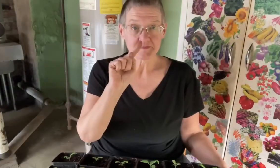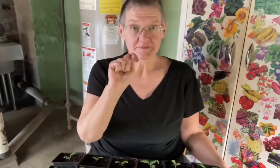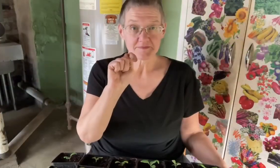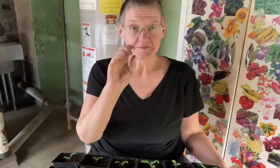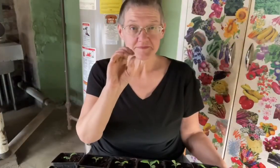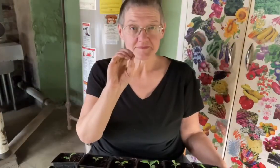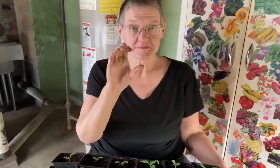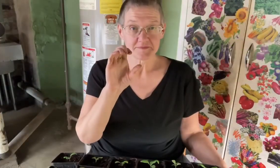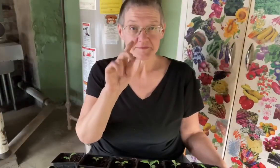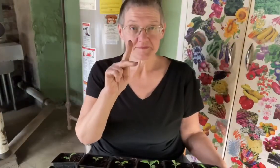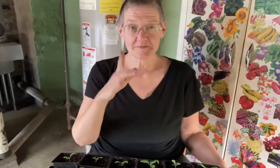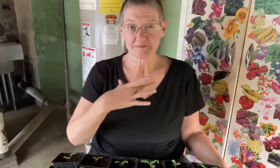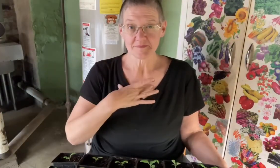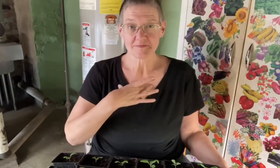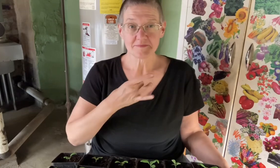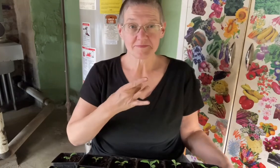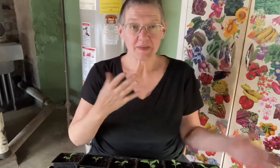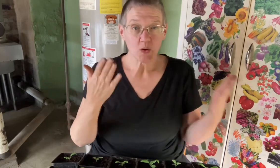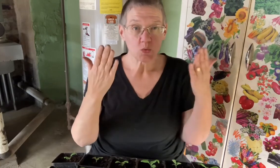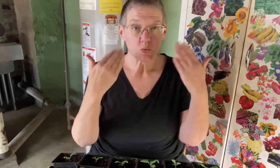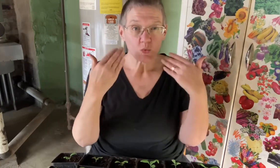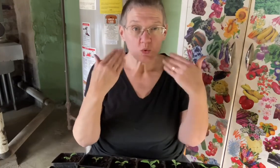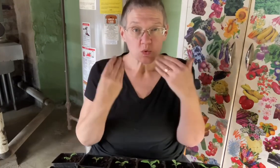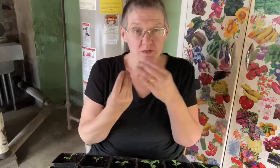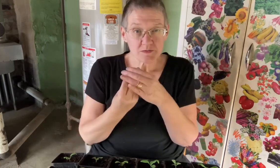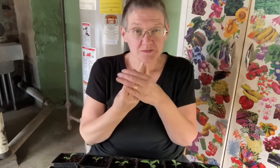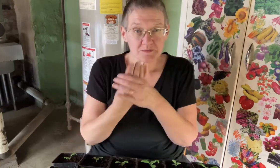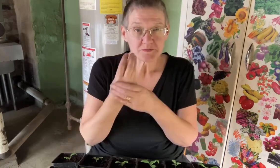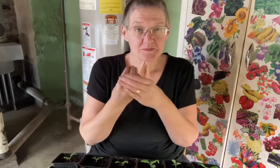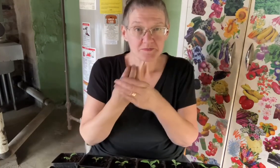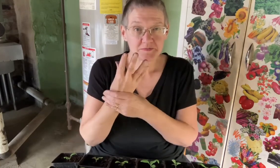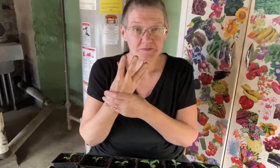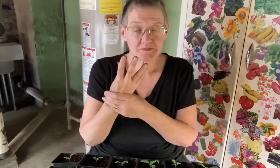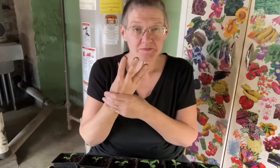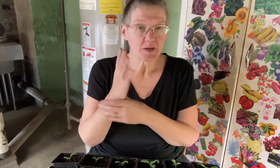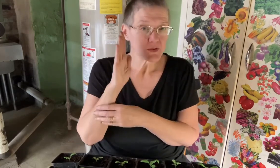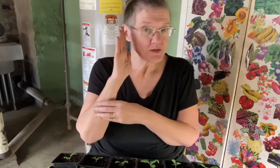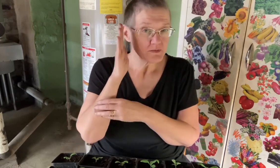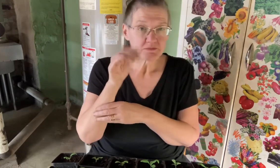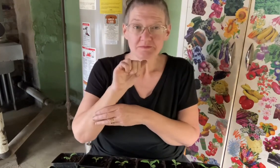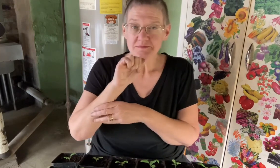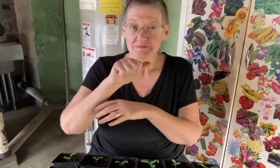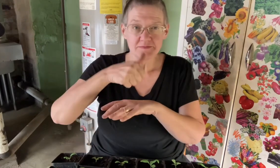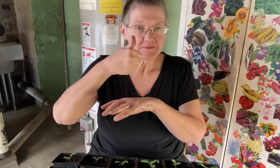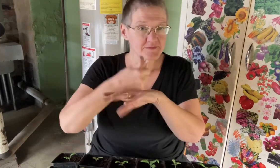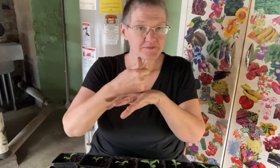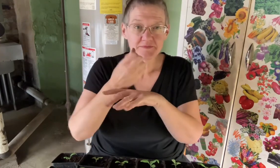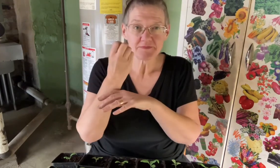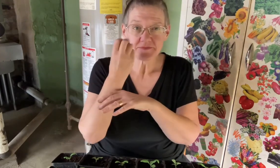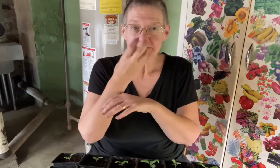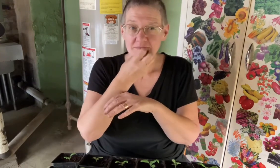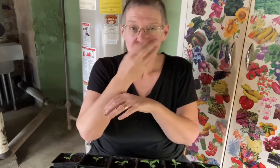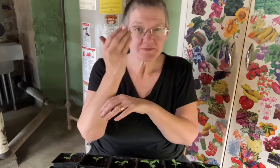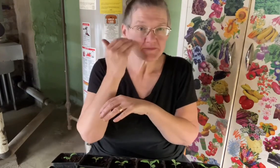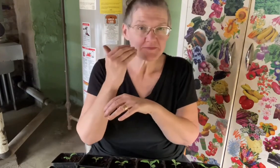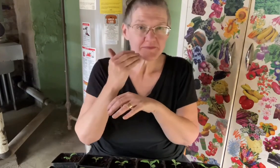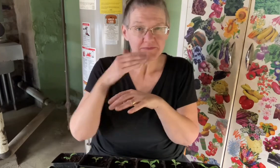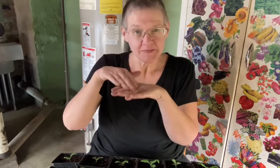Stock likes cool spring weather, and it actually doesn't set any new flower heads